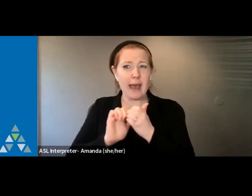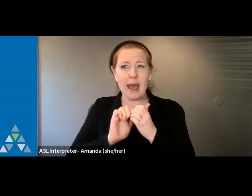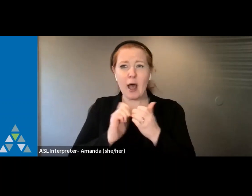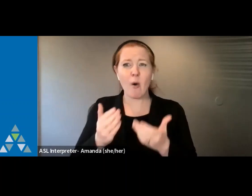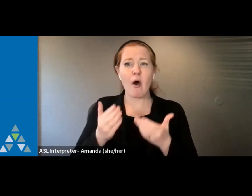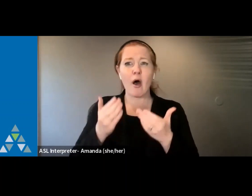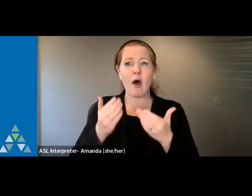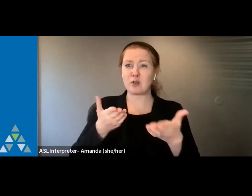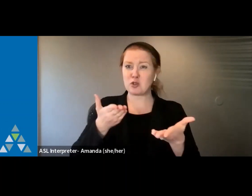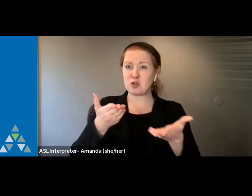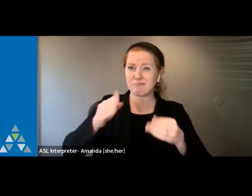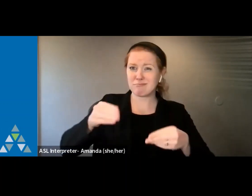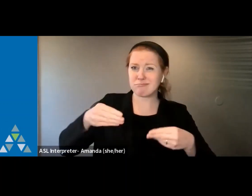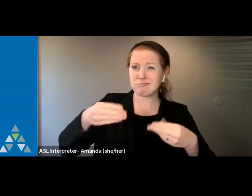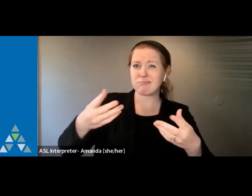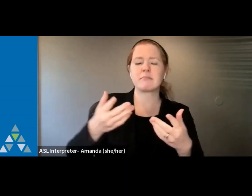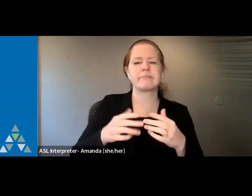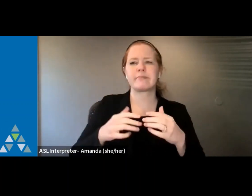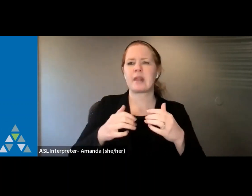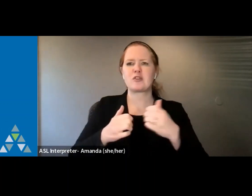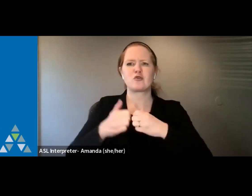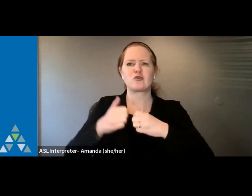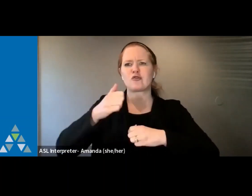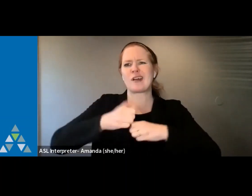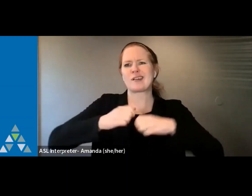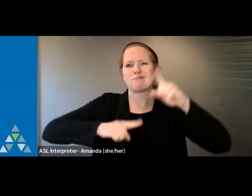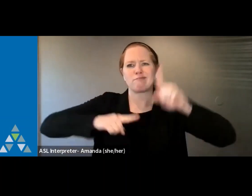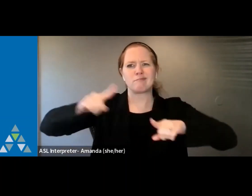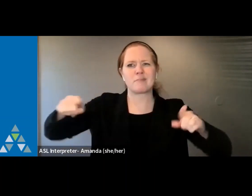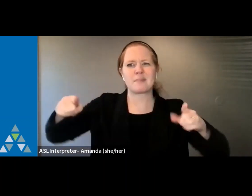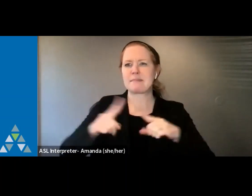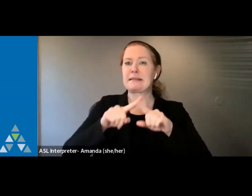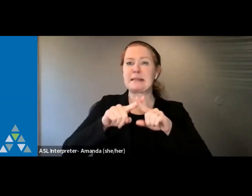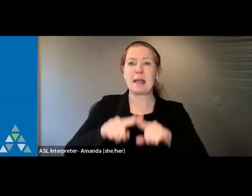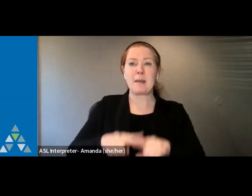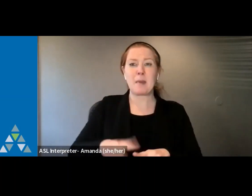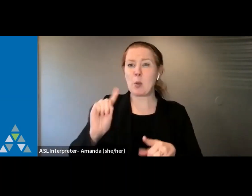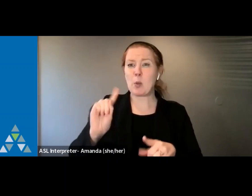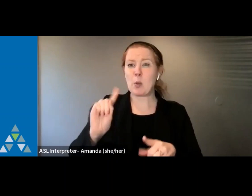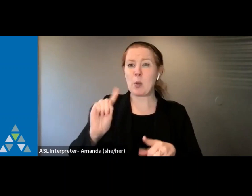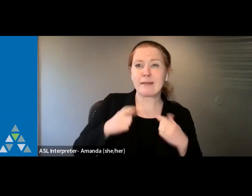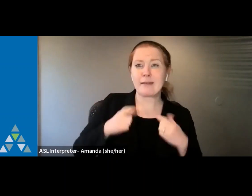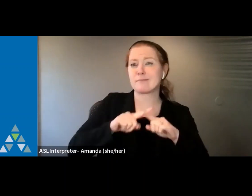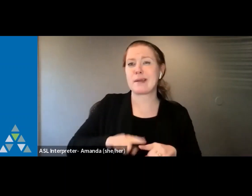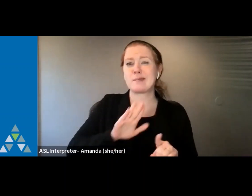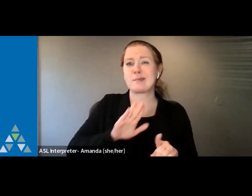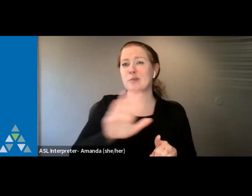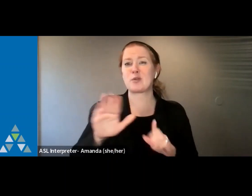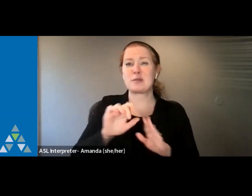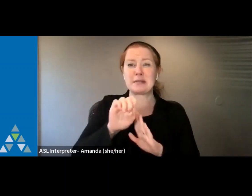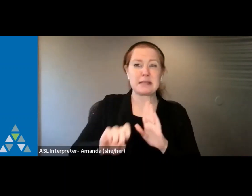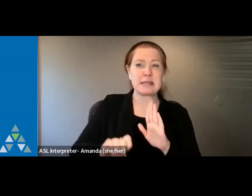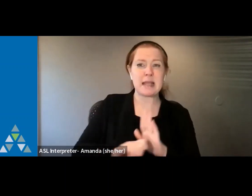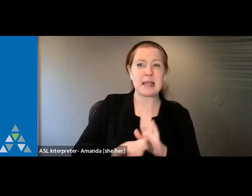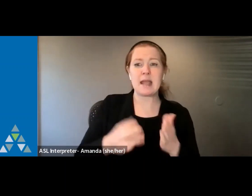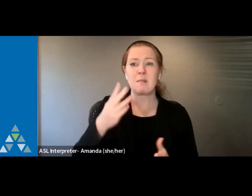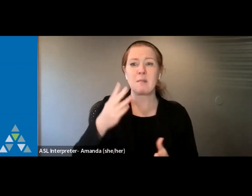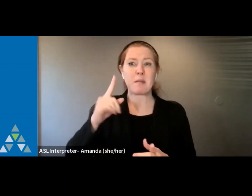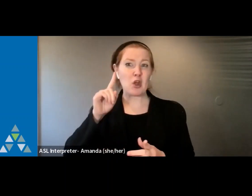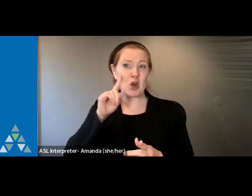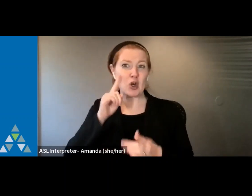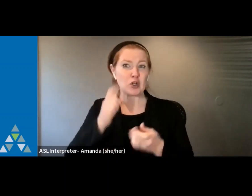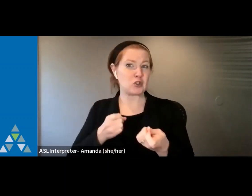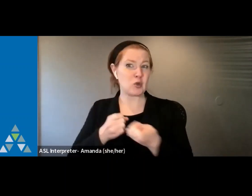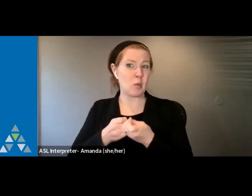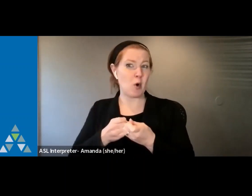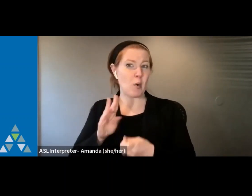gets offered is structured very differently in different states. So depending on where you live, you might be more familiar with the term support broker. You might have